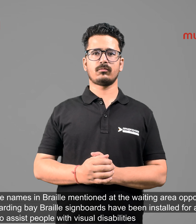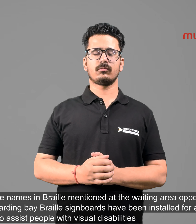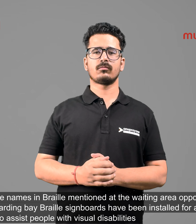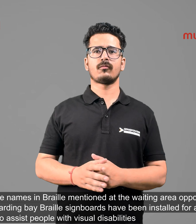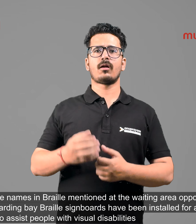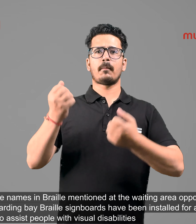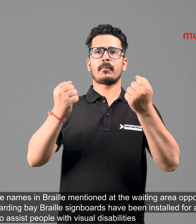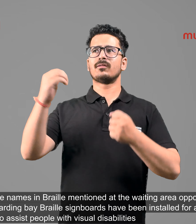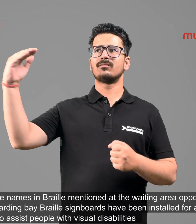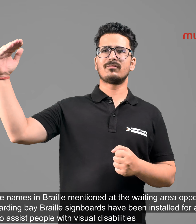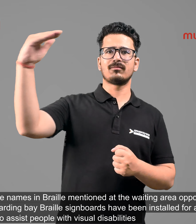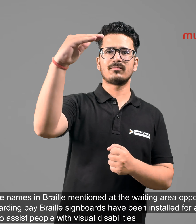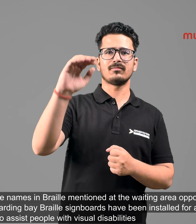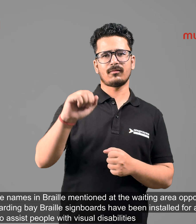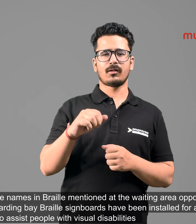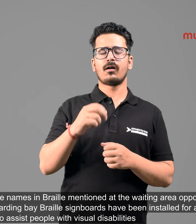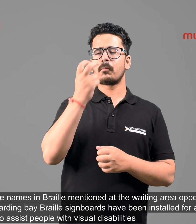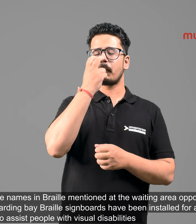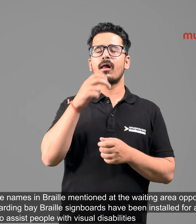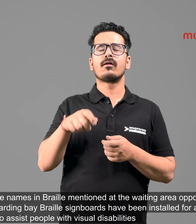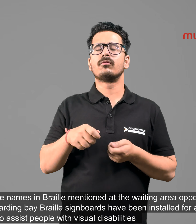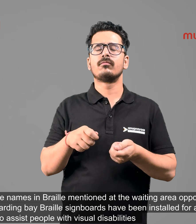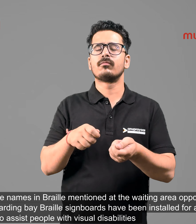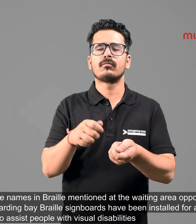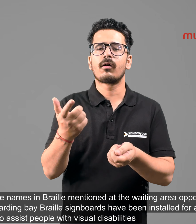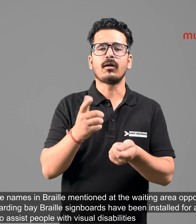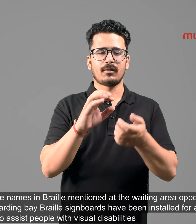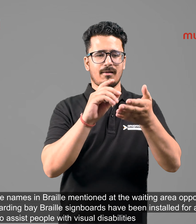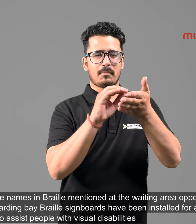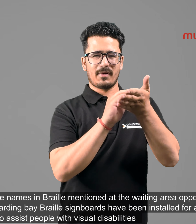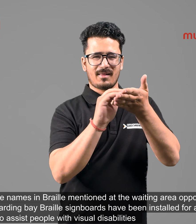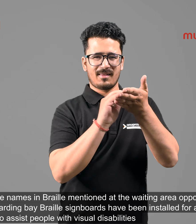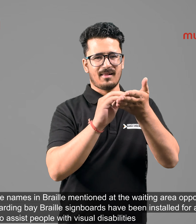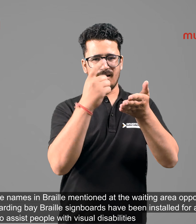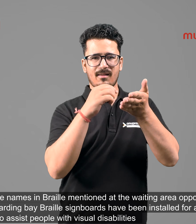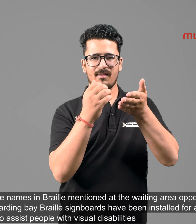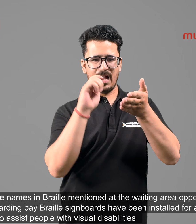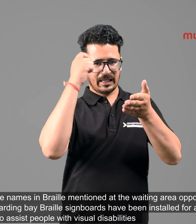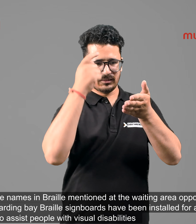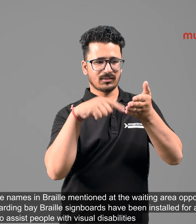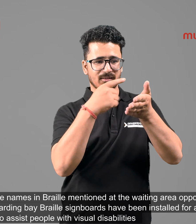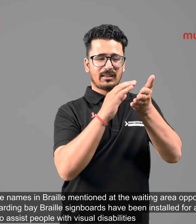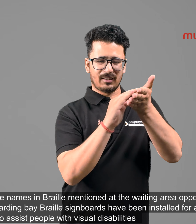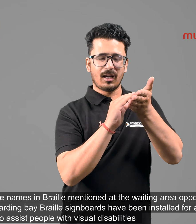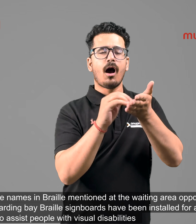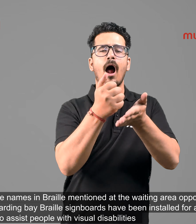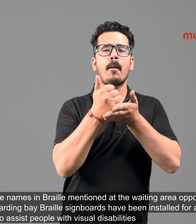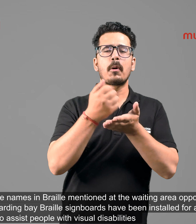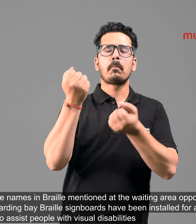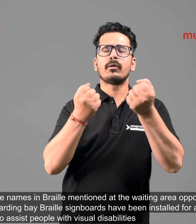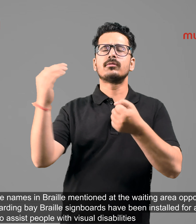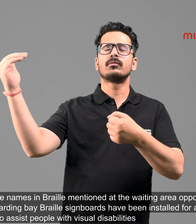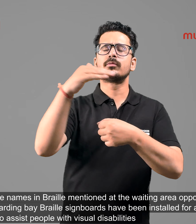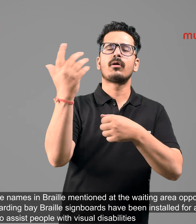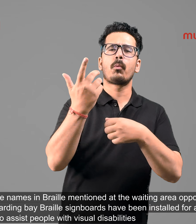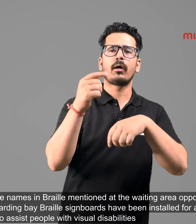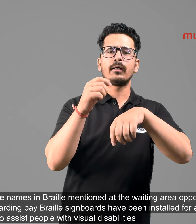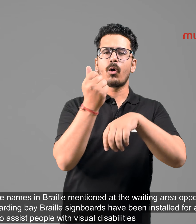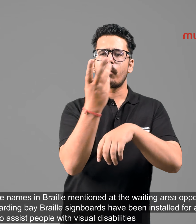There are route names in Braille mentioned at the waiting area opposite the respective boarding bay. Braille